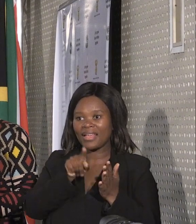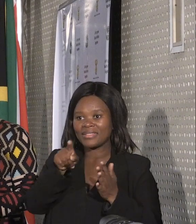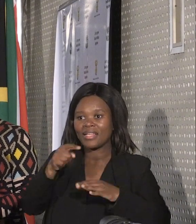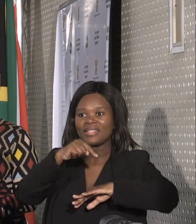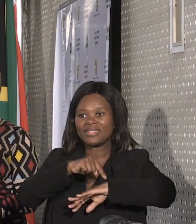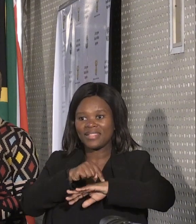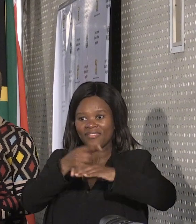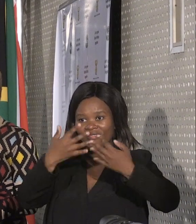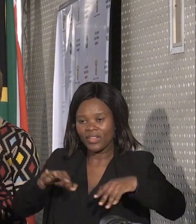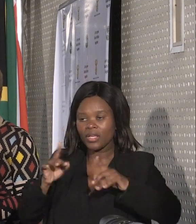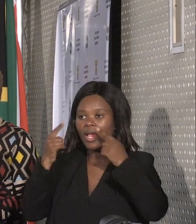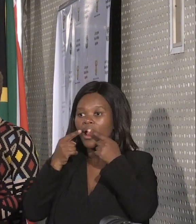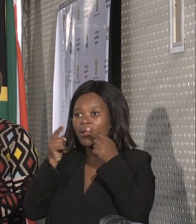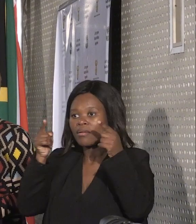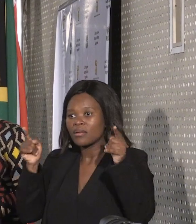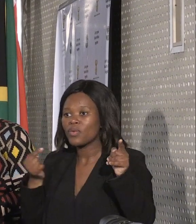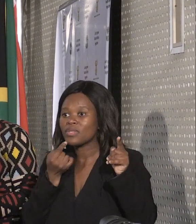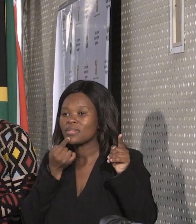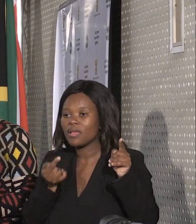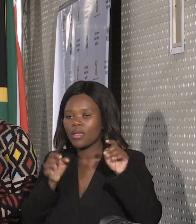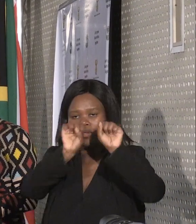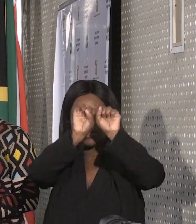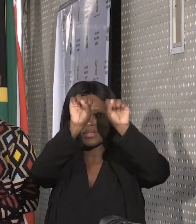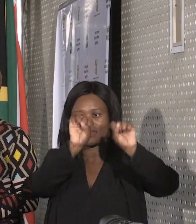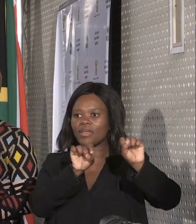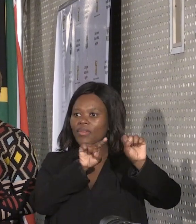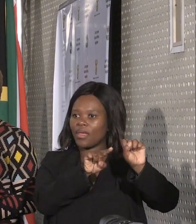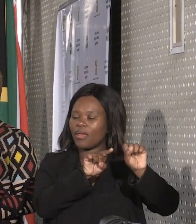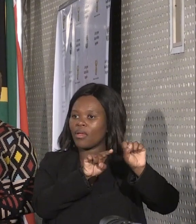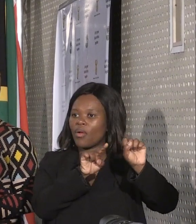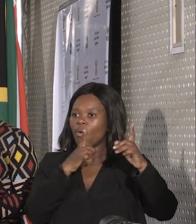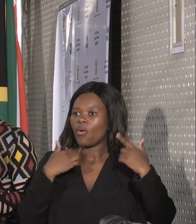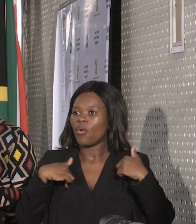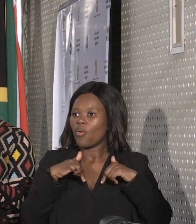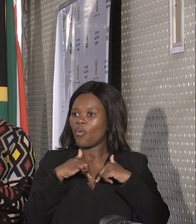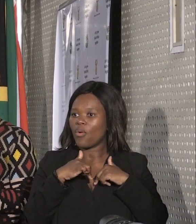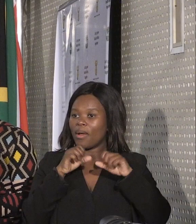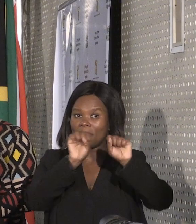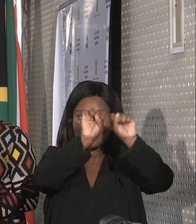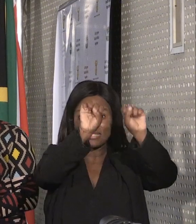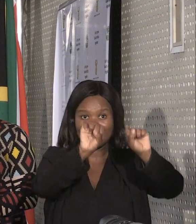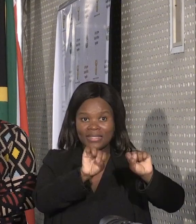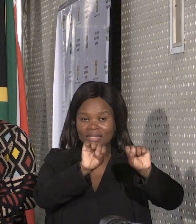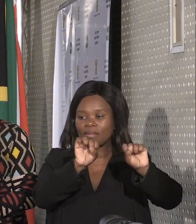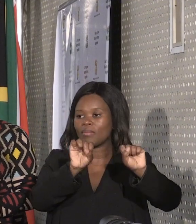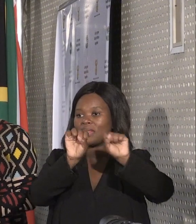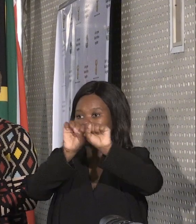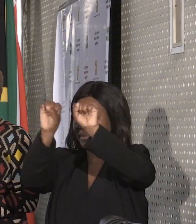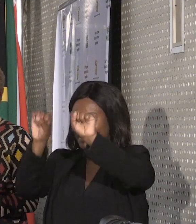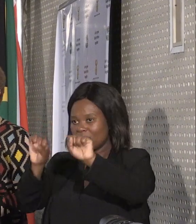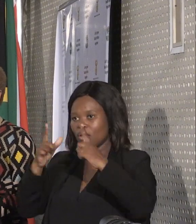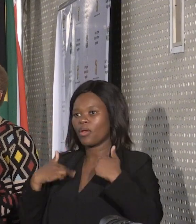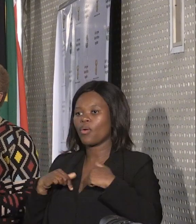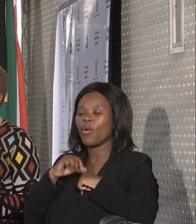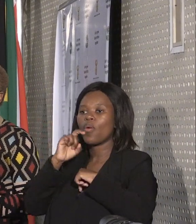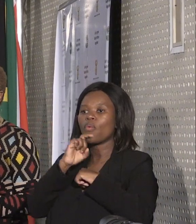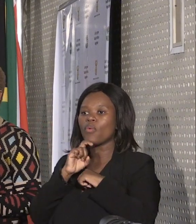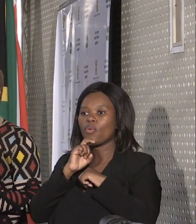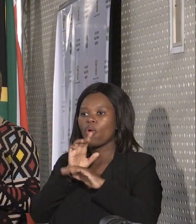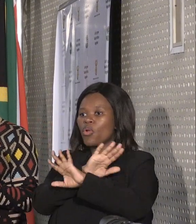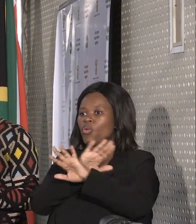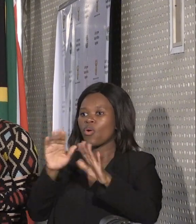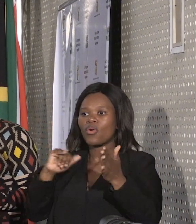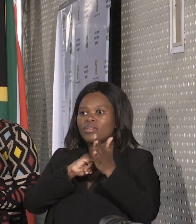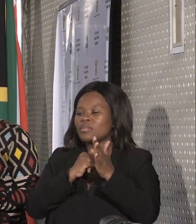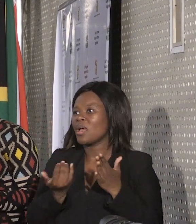khona sachaza ukuthi isystem esebenzisa ama system esiwasebenzisayo akuyona into